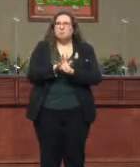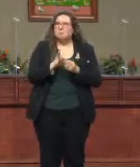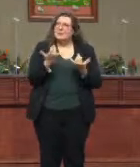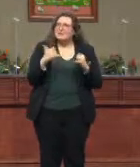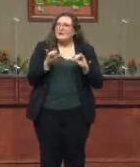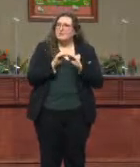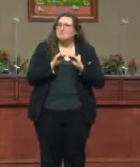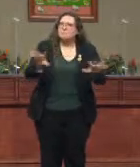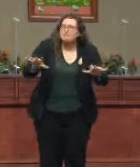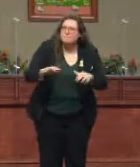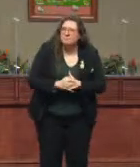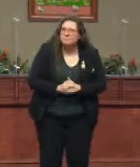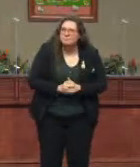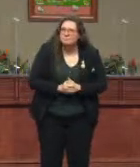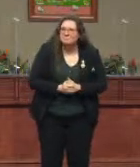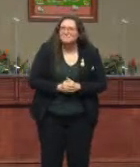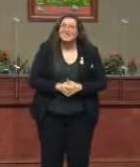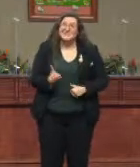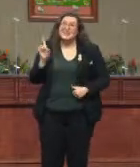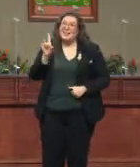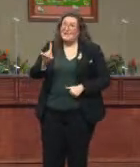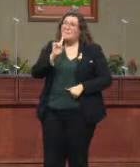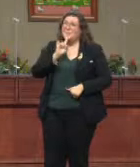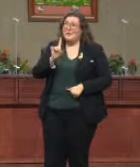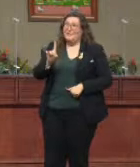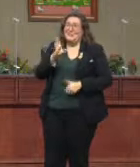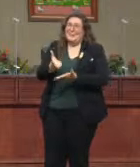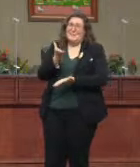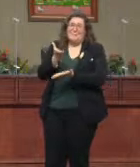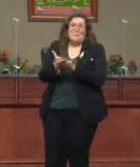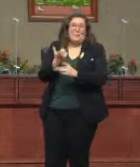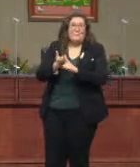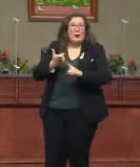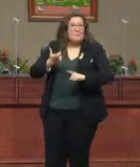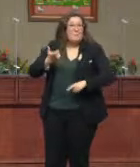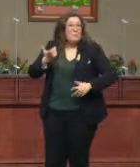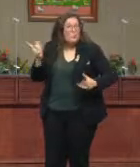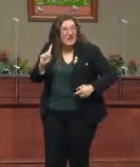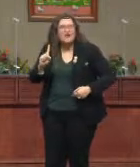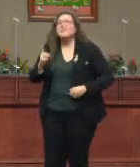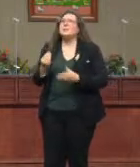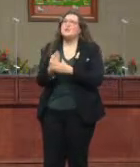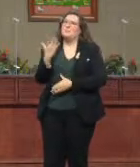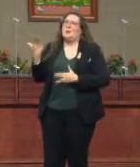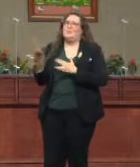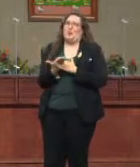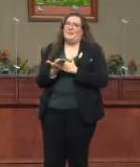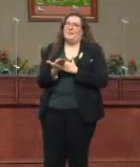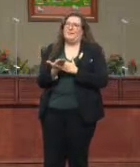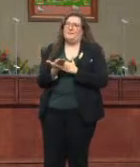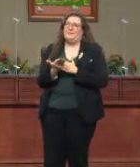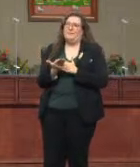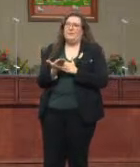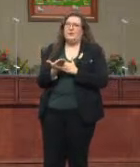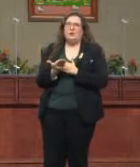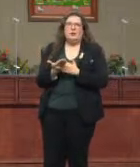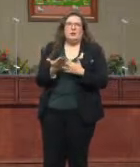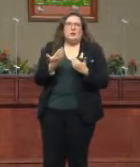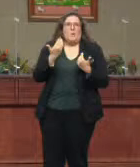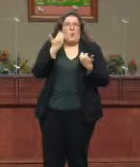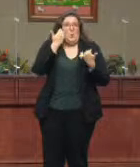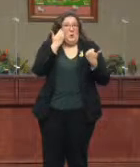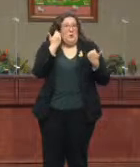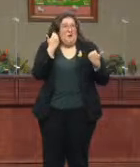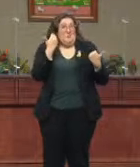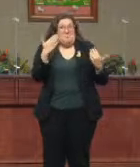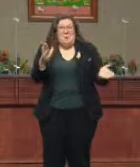early signals of spring break transmissions. We don't know yet that